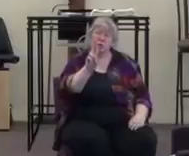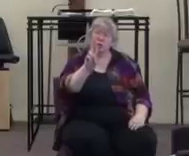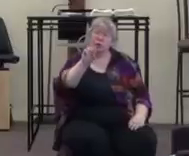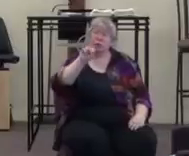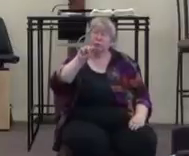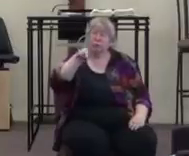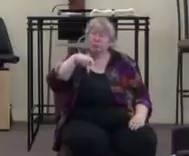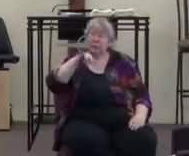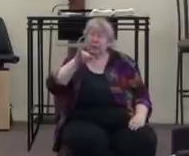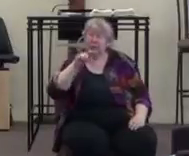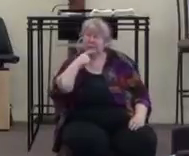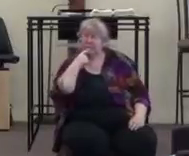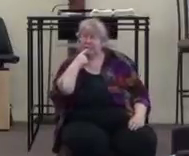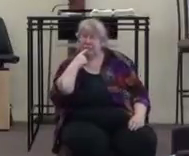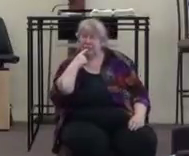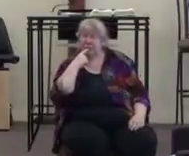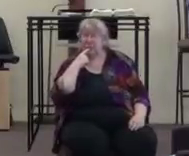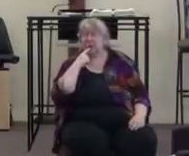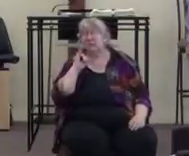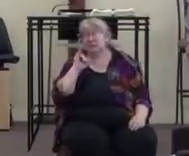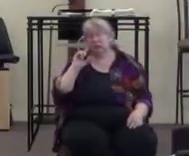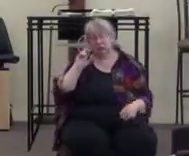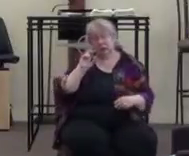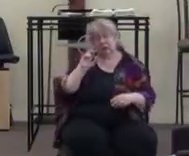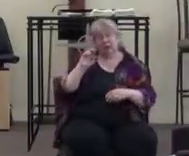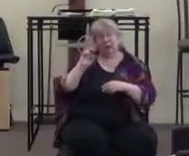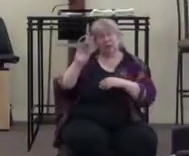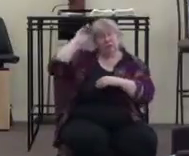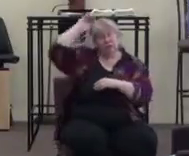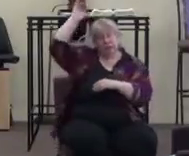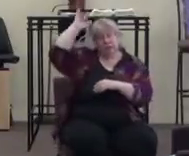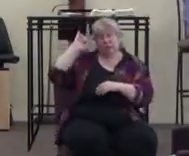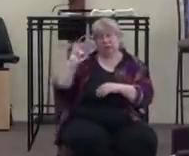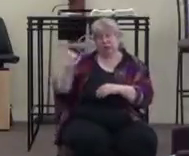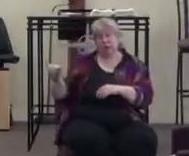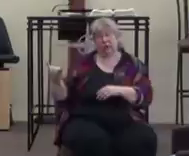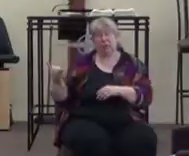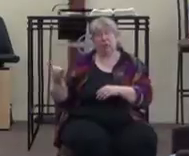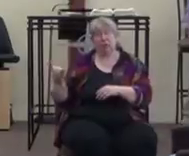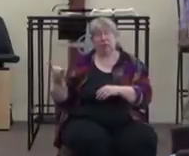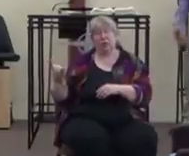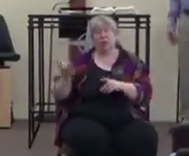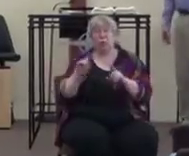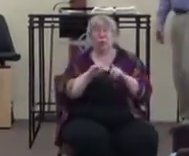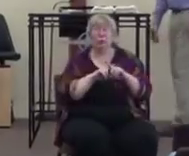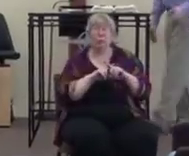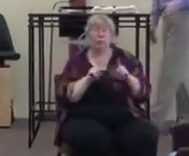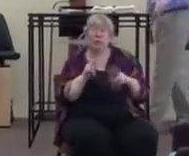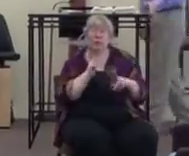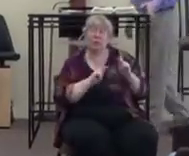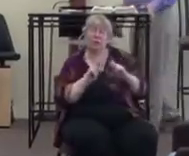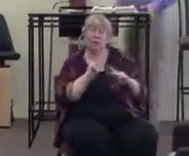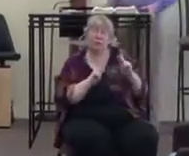faith God could handle the giants. But it cost the Israelites so much more time in the desert.